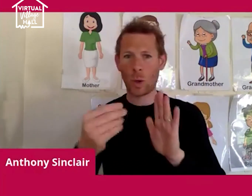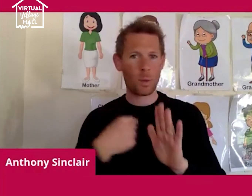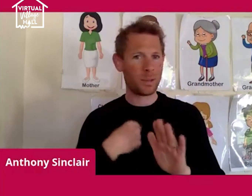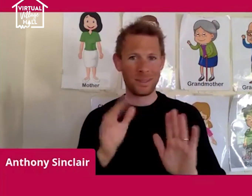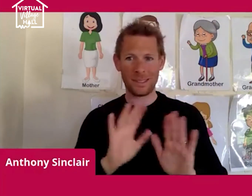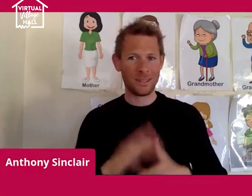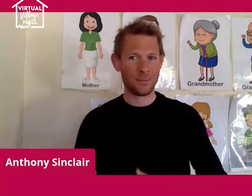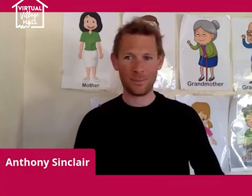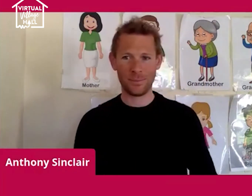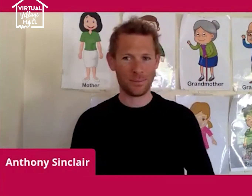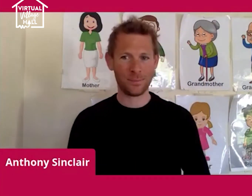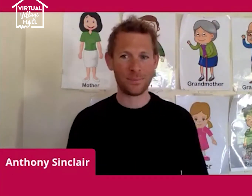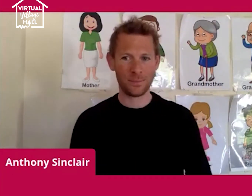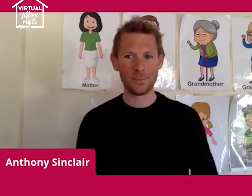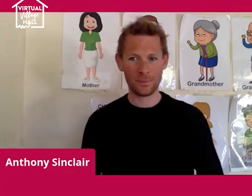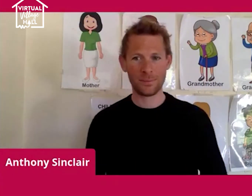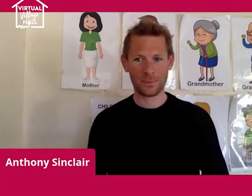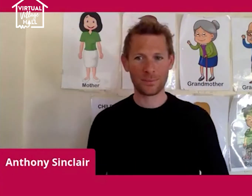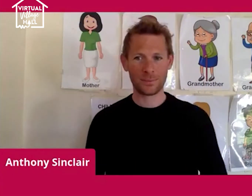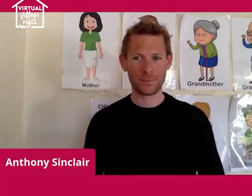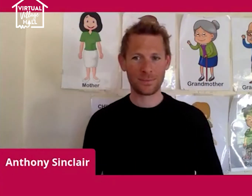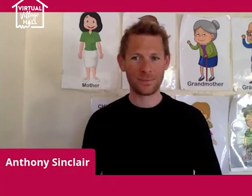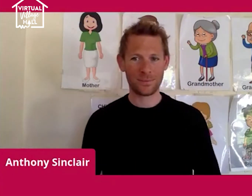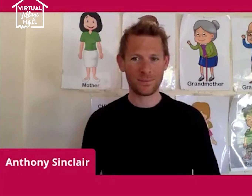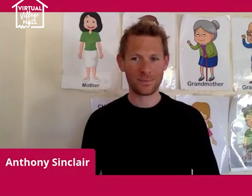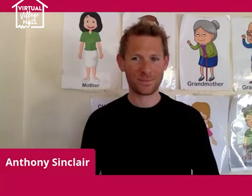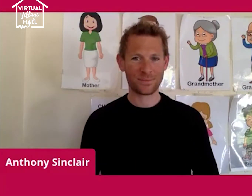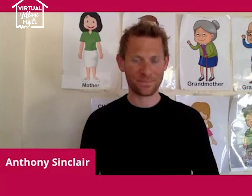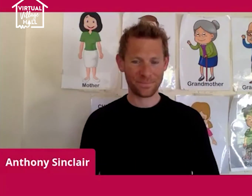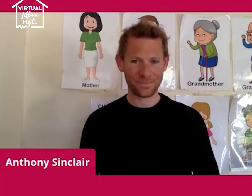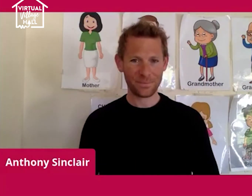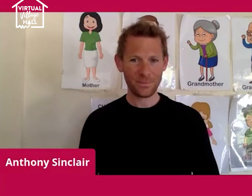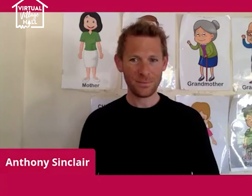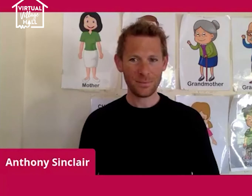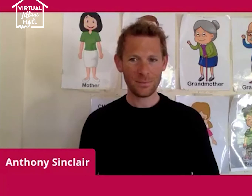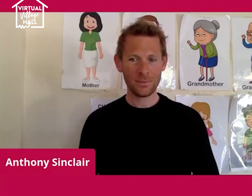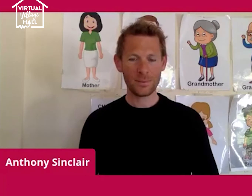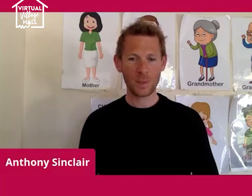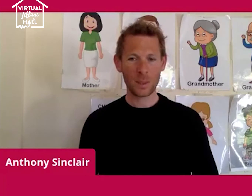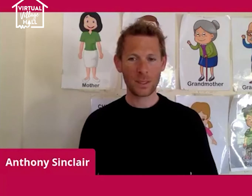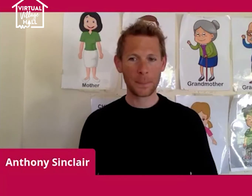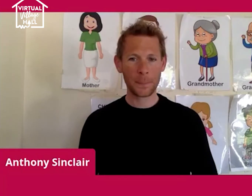Northern Ireland, people watching this, please don't copy me because it's different in Northern Ireland.